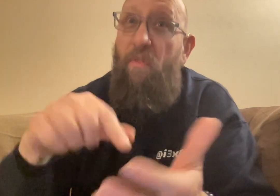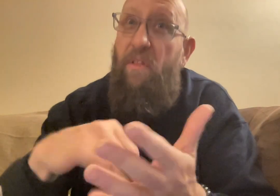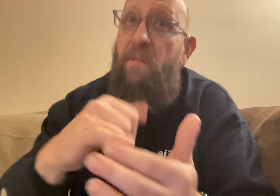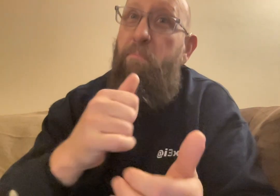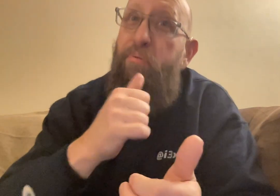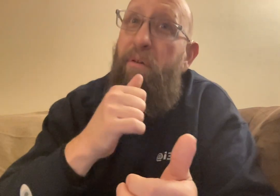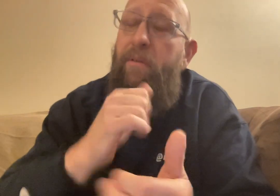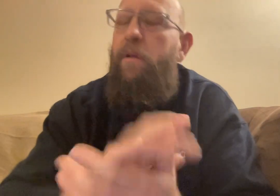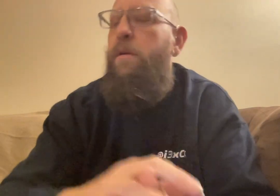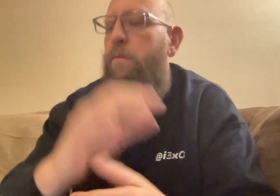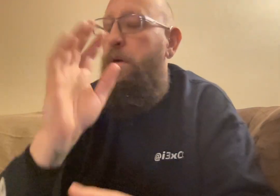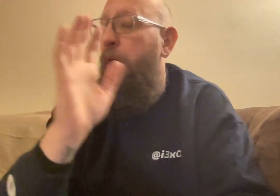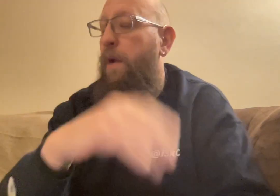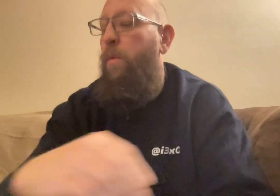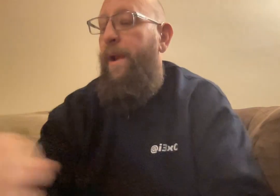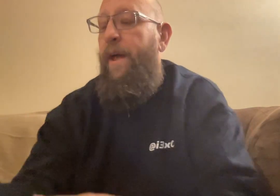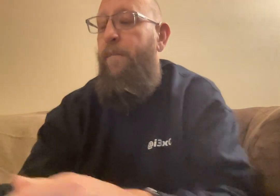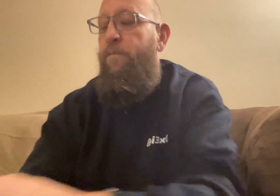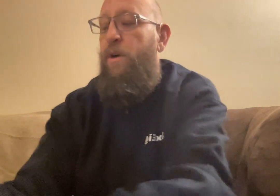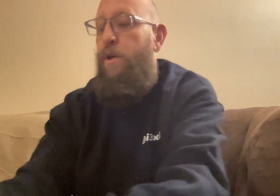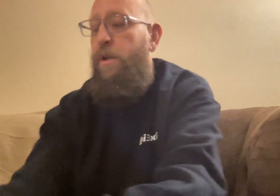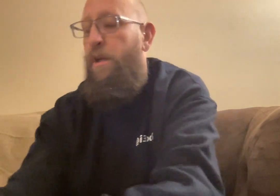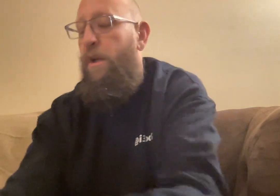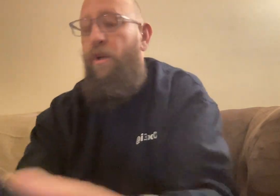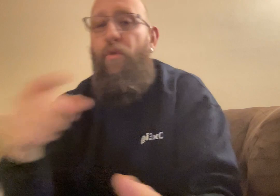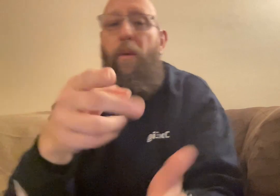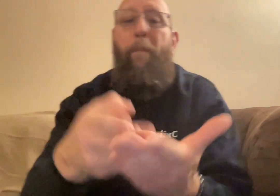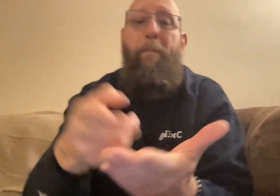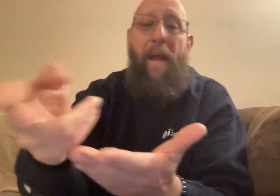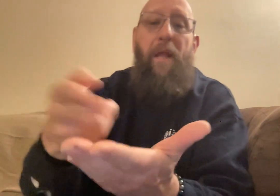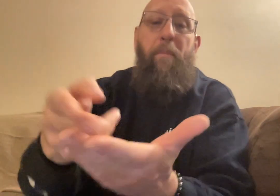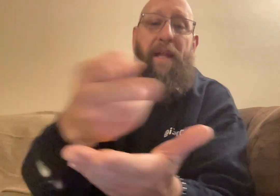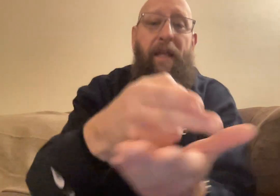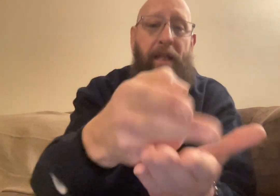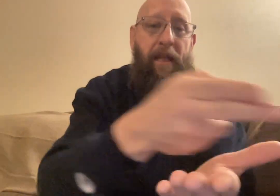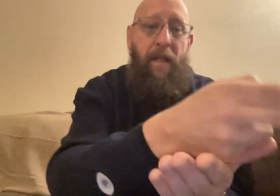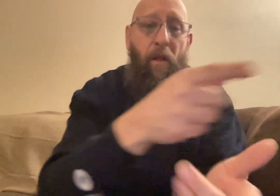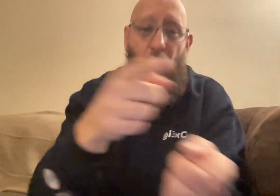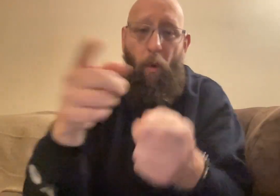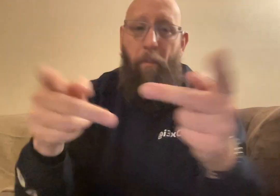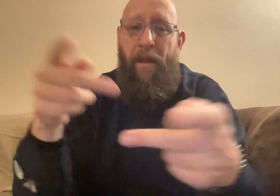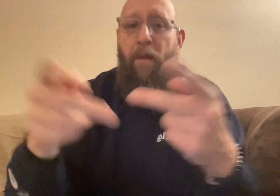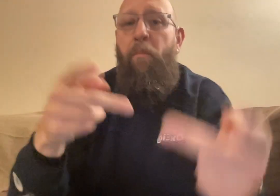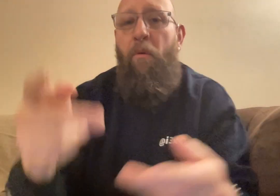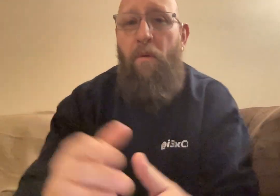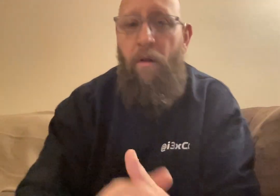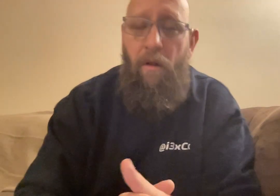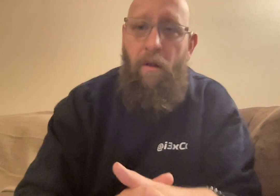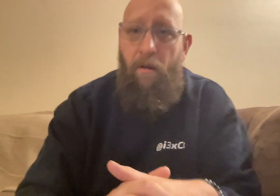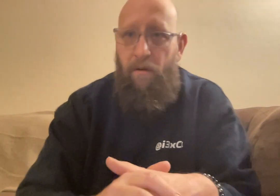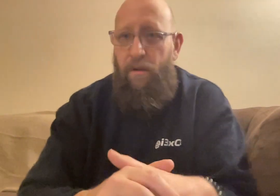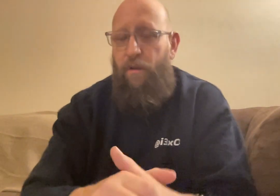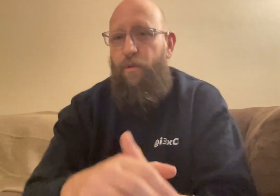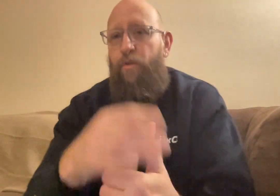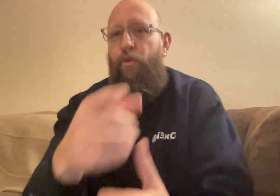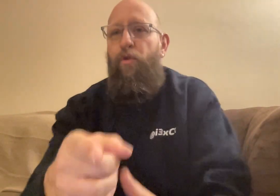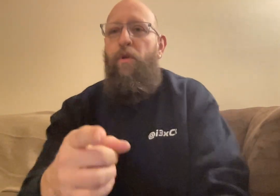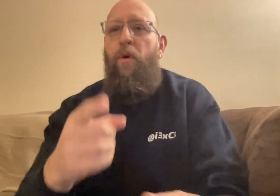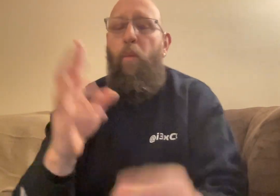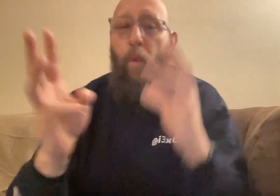it's a private, oh God, whatever. You're a baby, so people. What